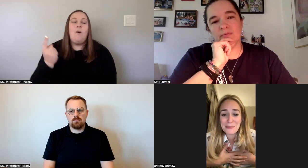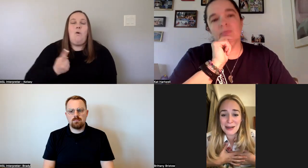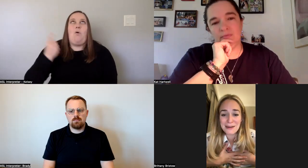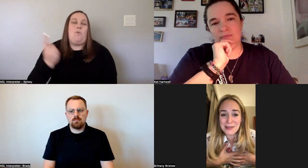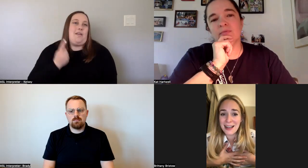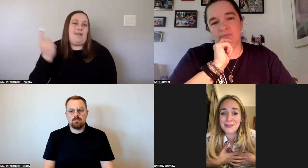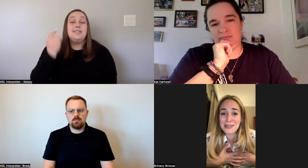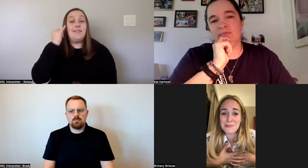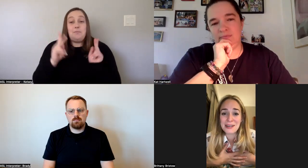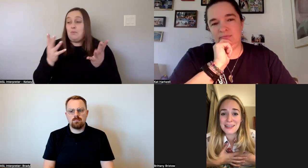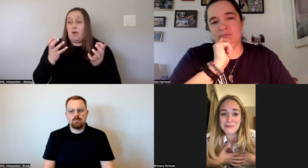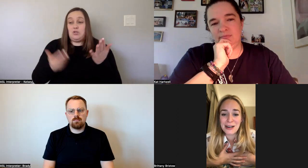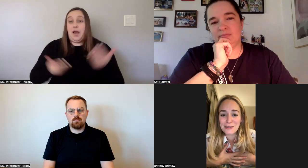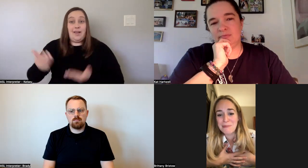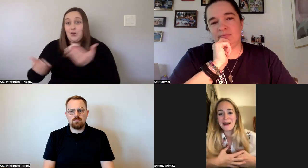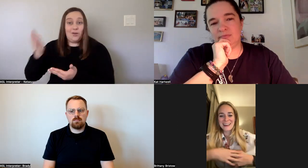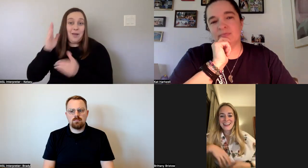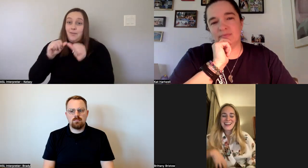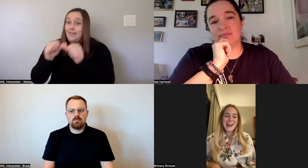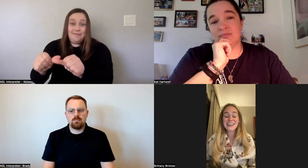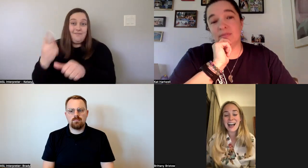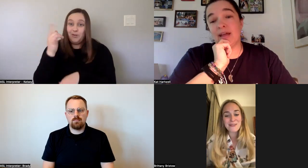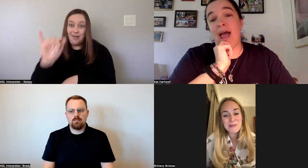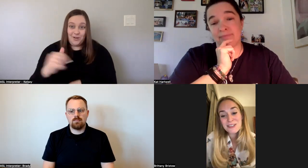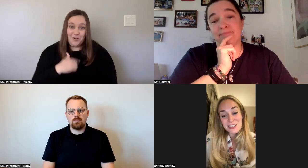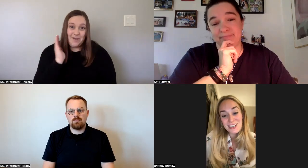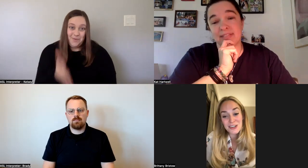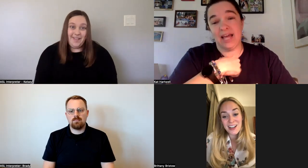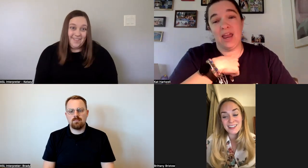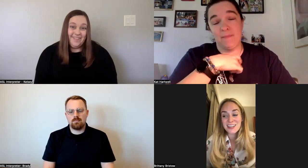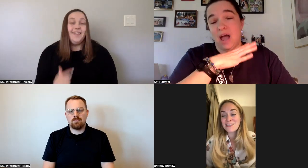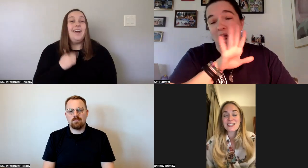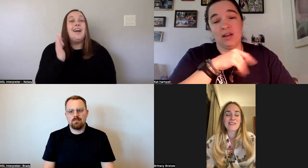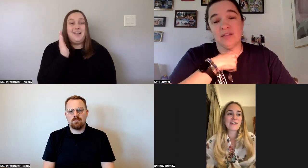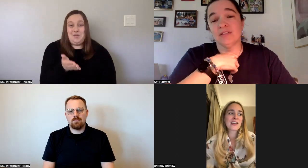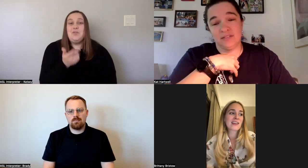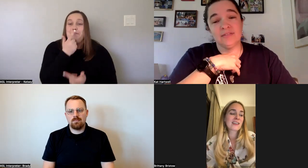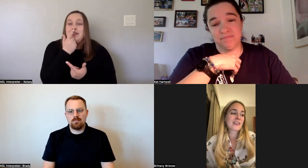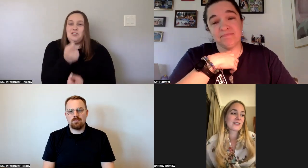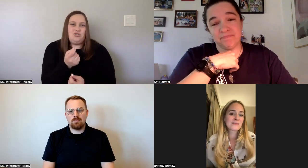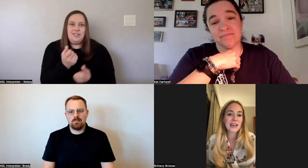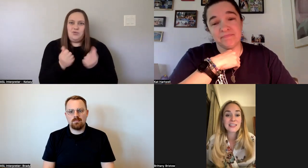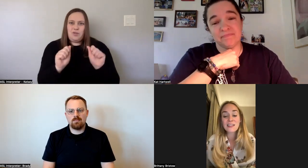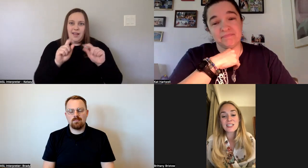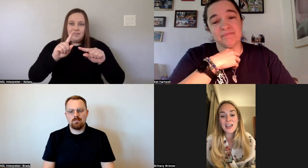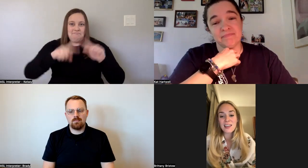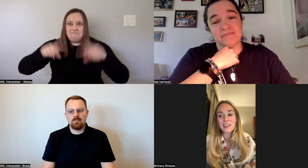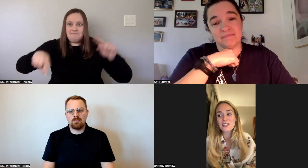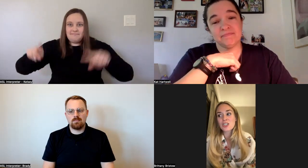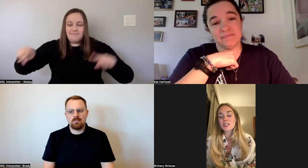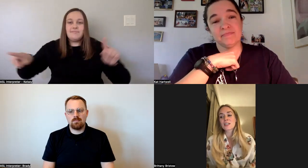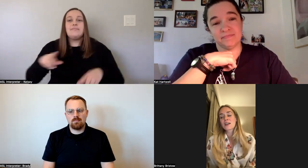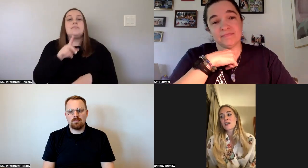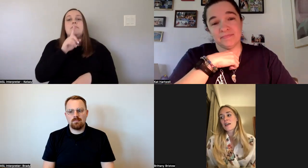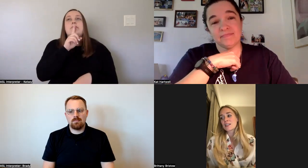want to keep hiring me, I will keep working in them forever. But yeah, I would be interested in trying a ton of stuff. And I, you know, at the end of the day, I